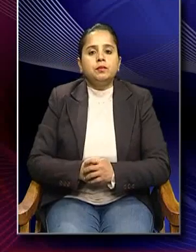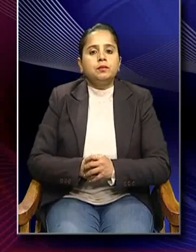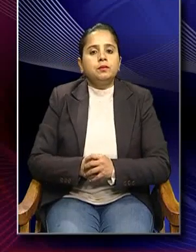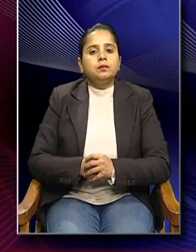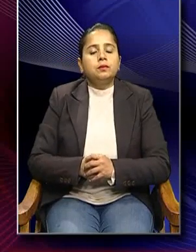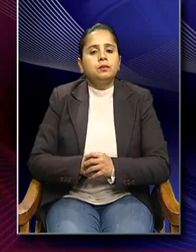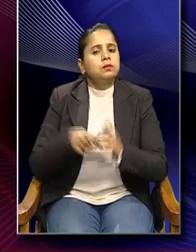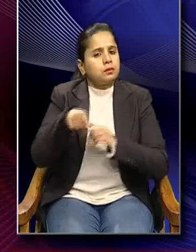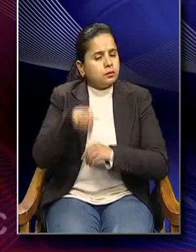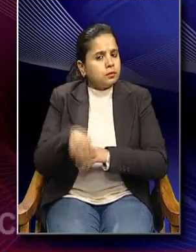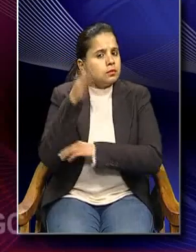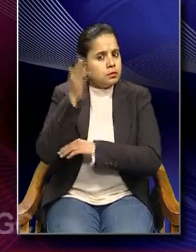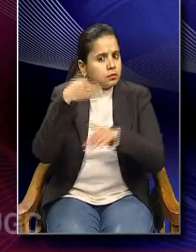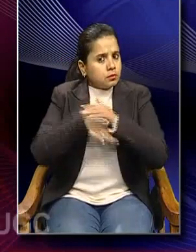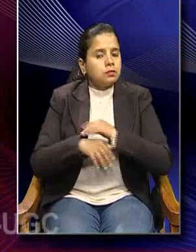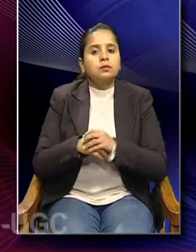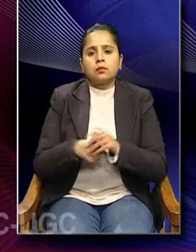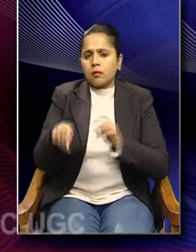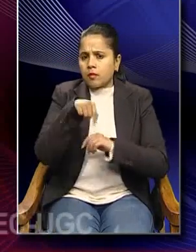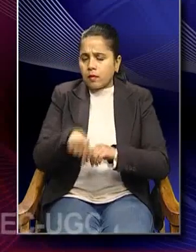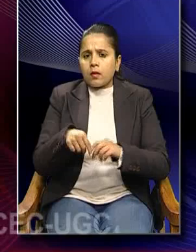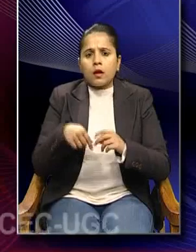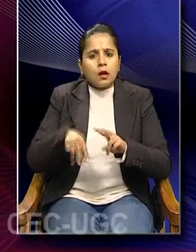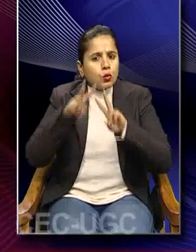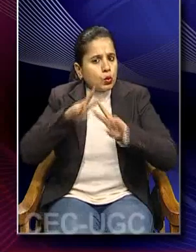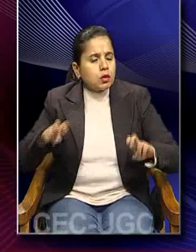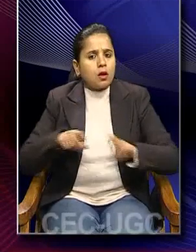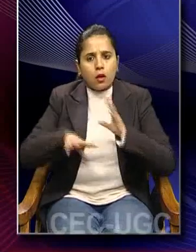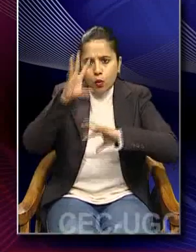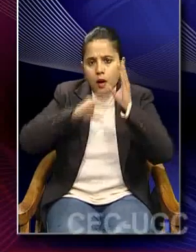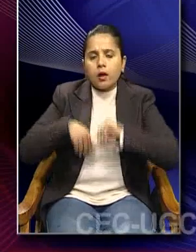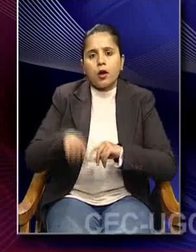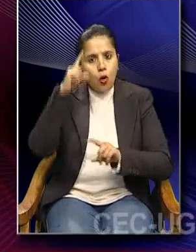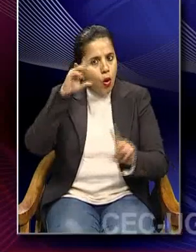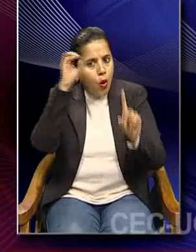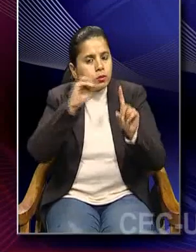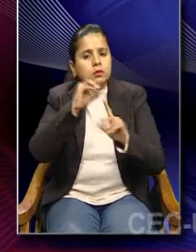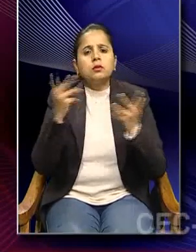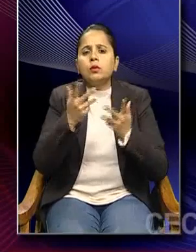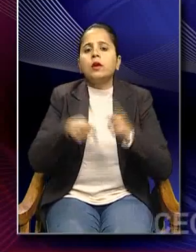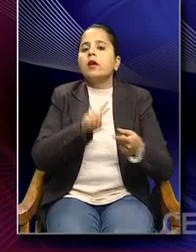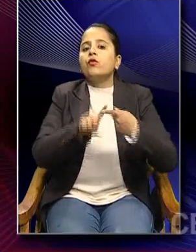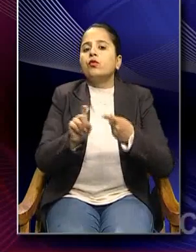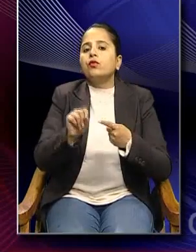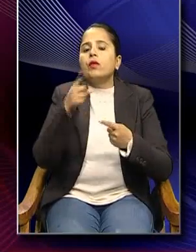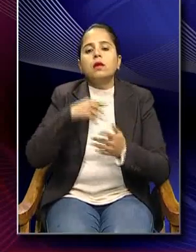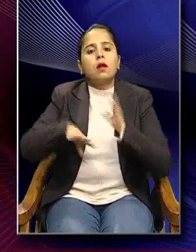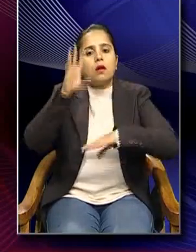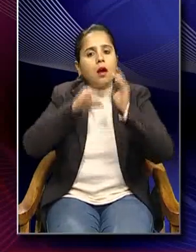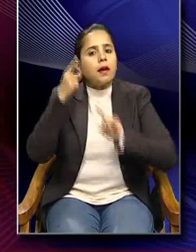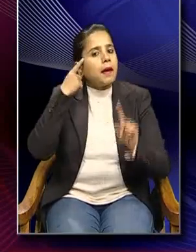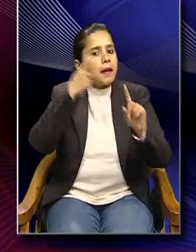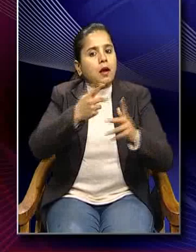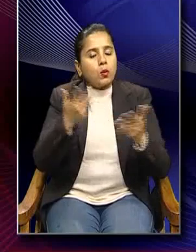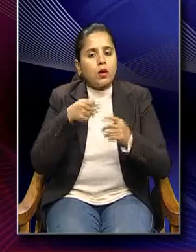So in this lecture, there are certain learning objectives. The first learning objective would be to understand the notion